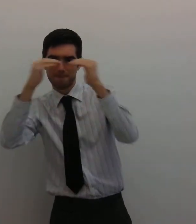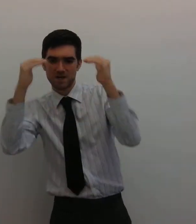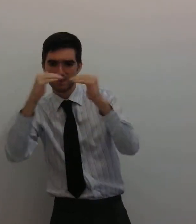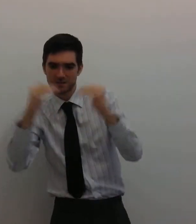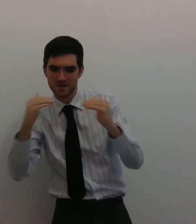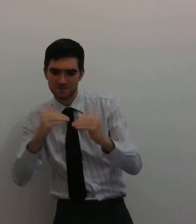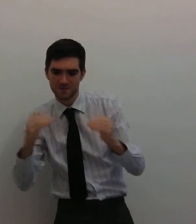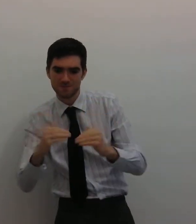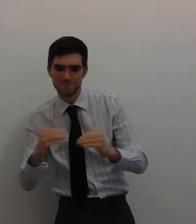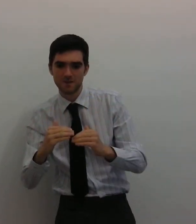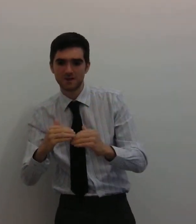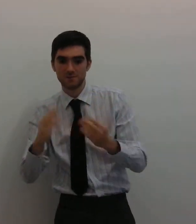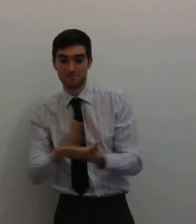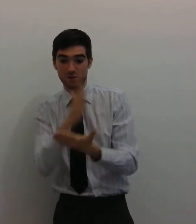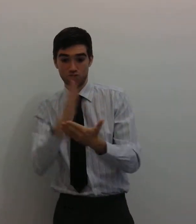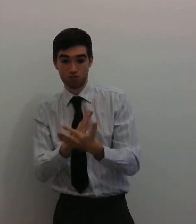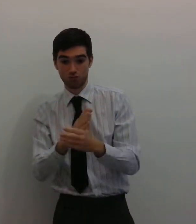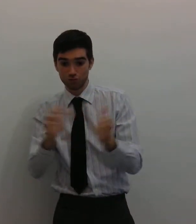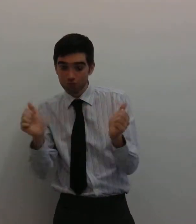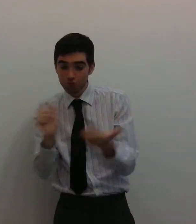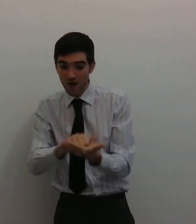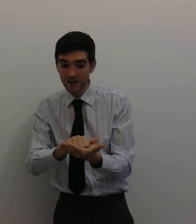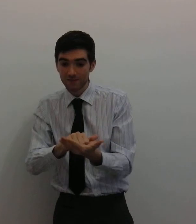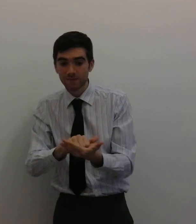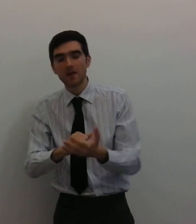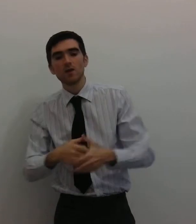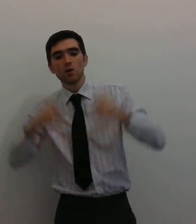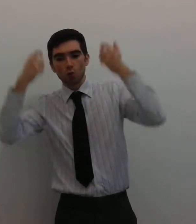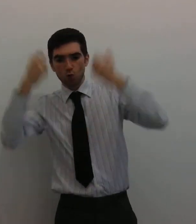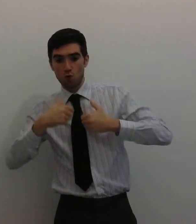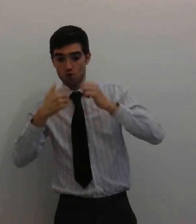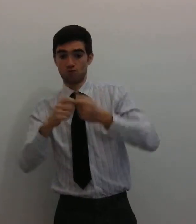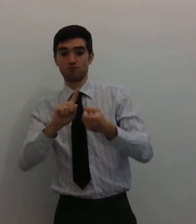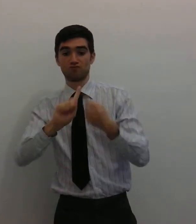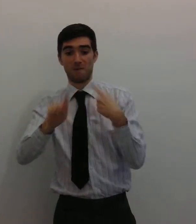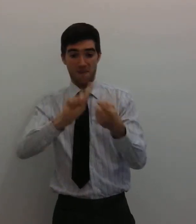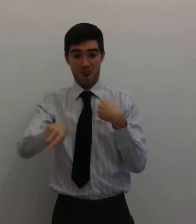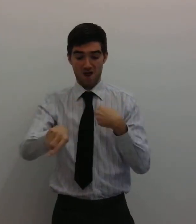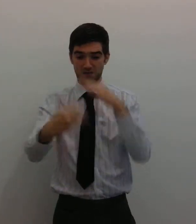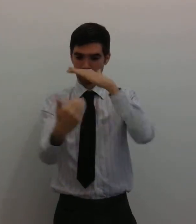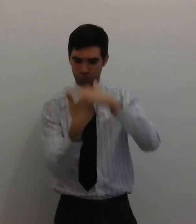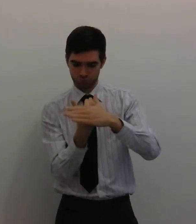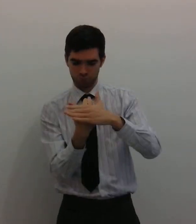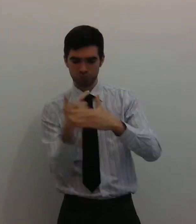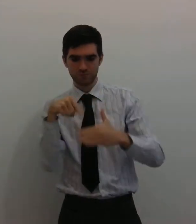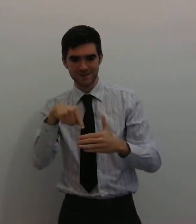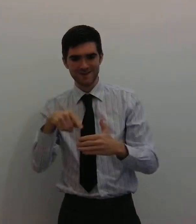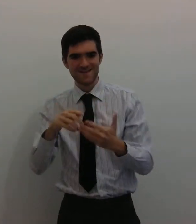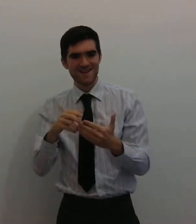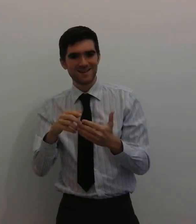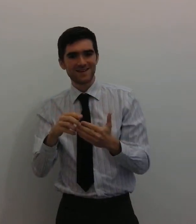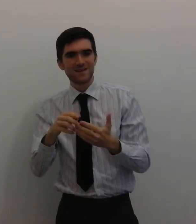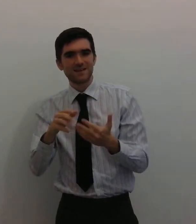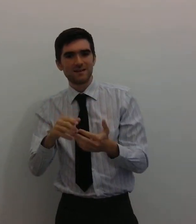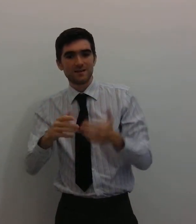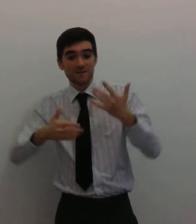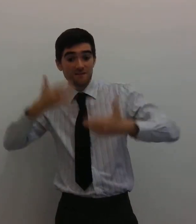Once the court comes back to you, you would then need to enter the figures that the court have authorised and